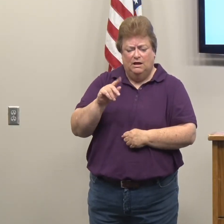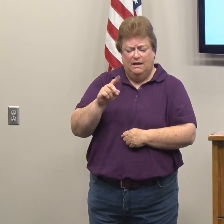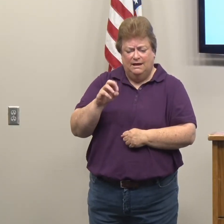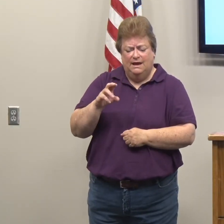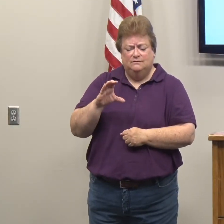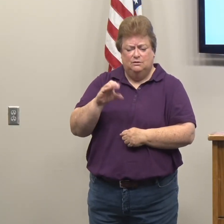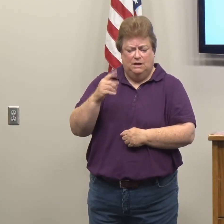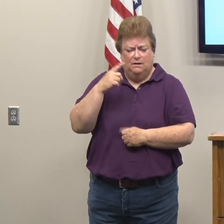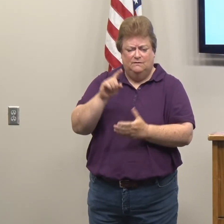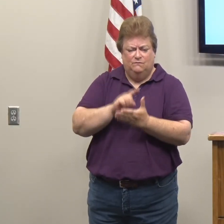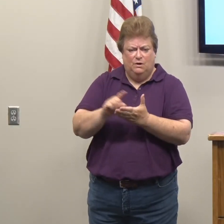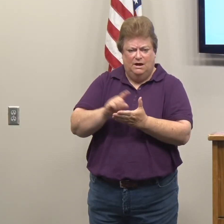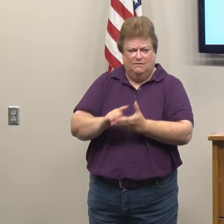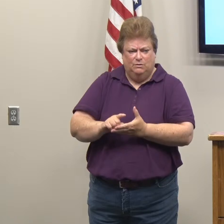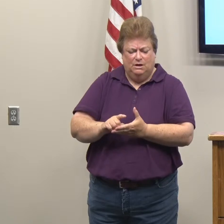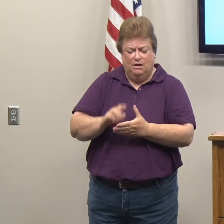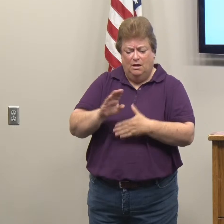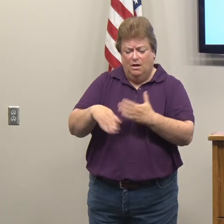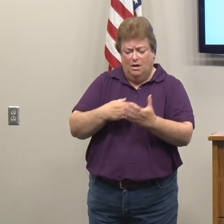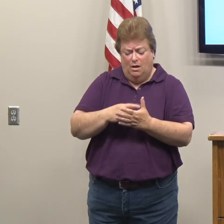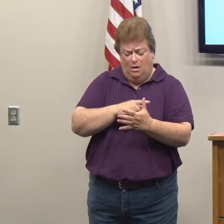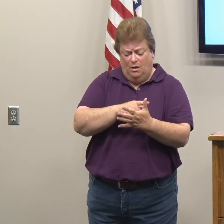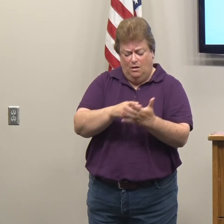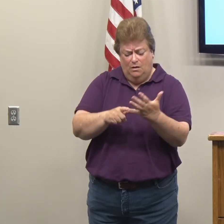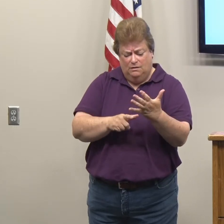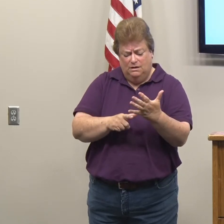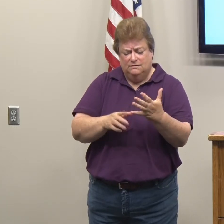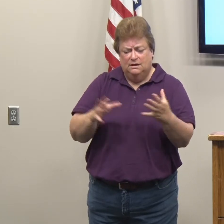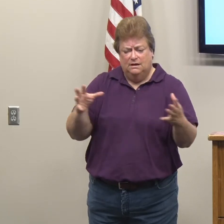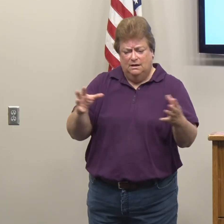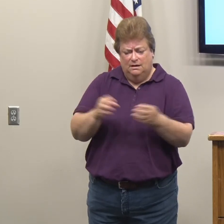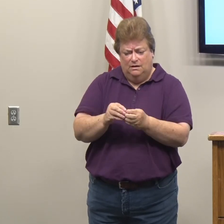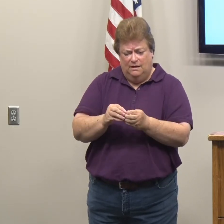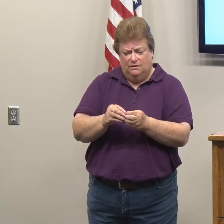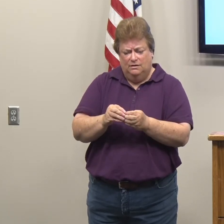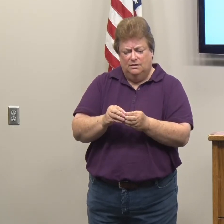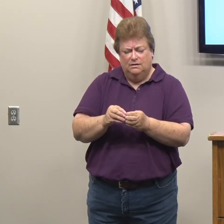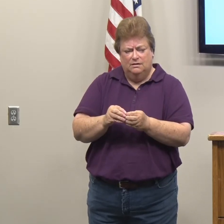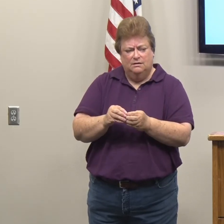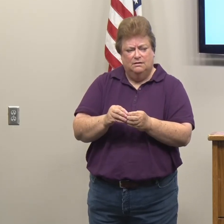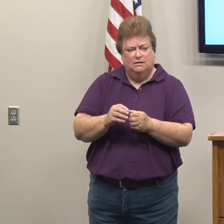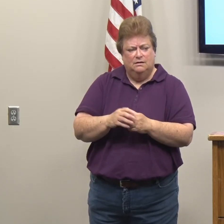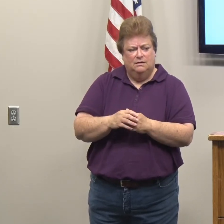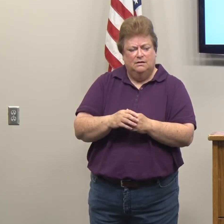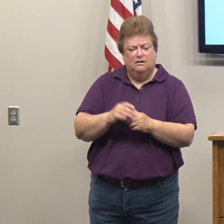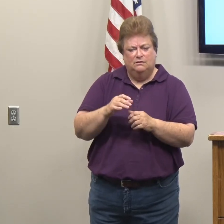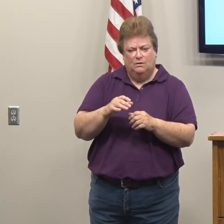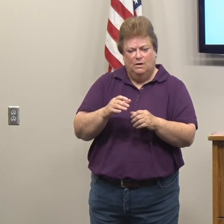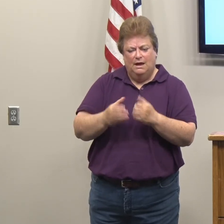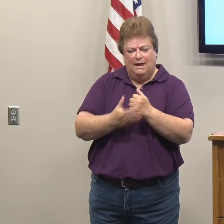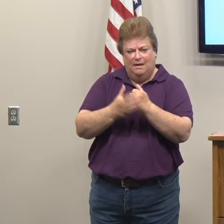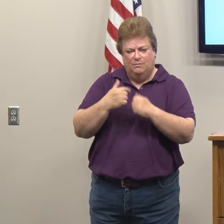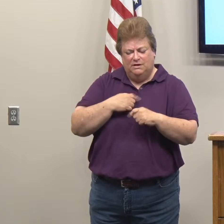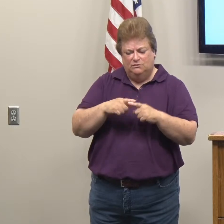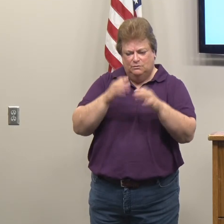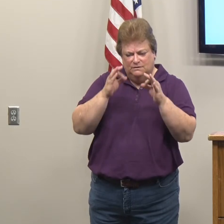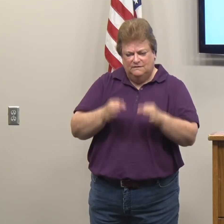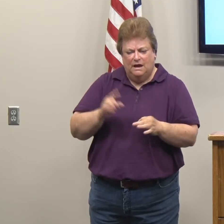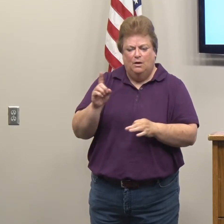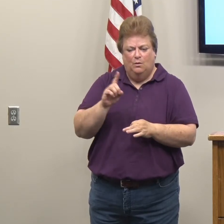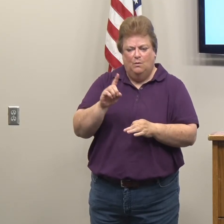each week. All these measures are collectively considered in recommending the location of dial each